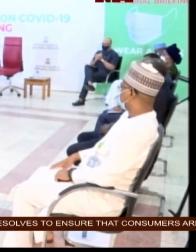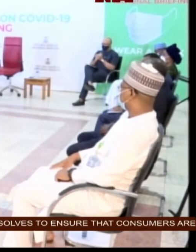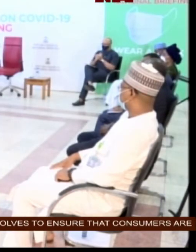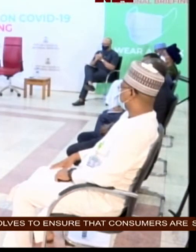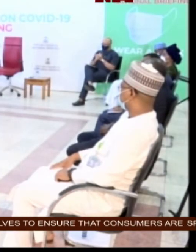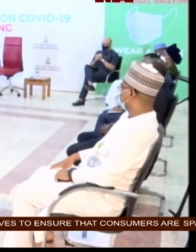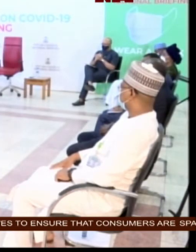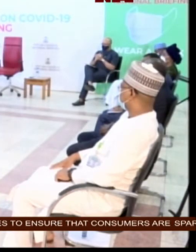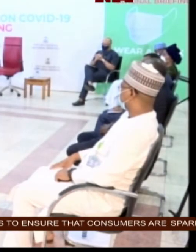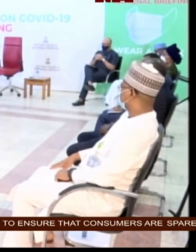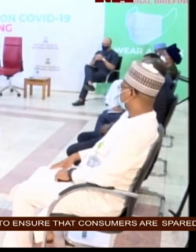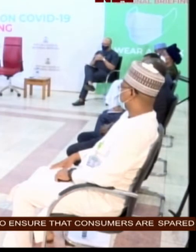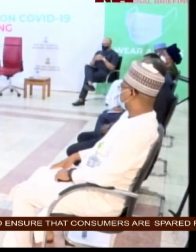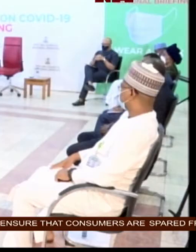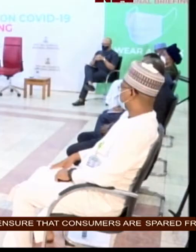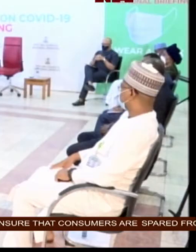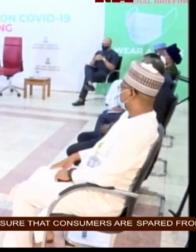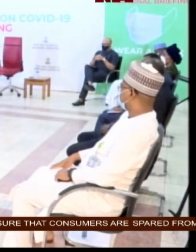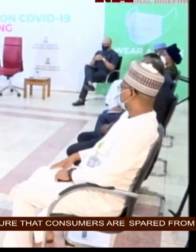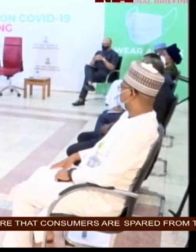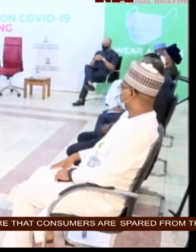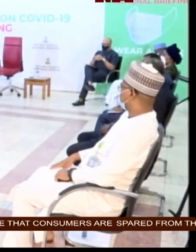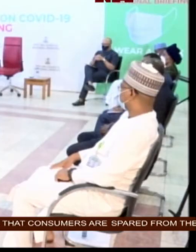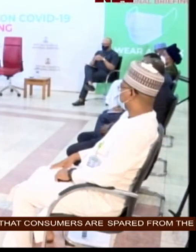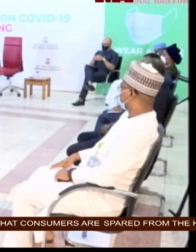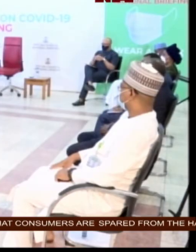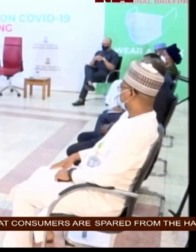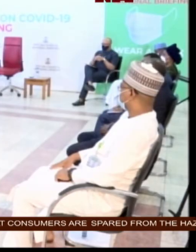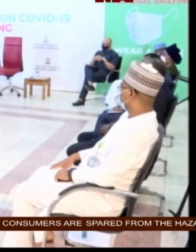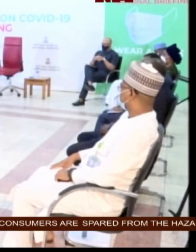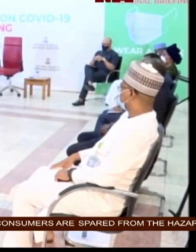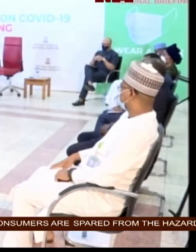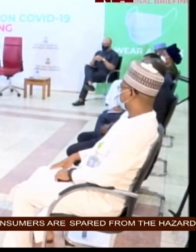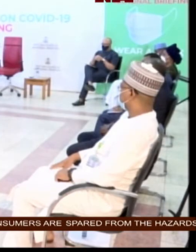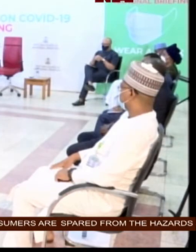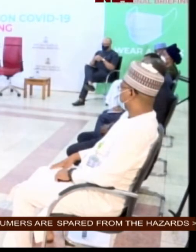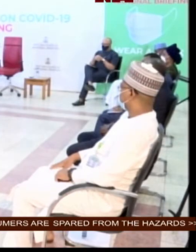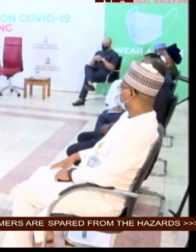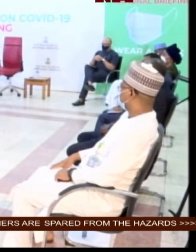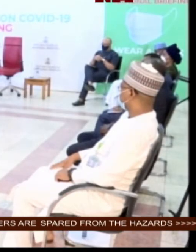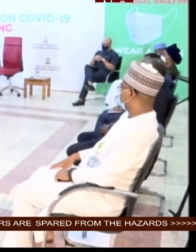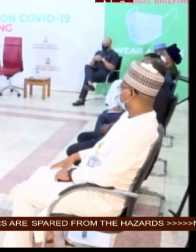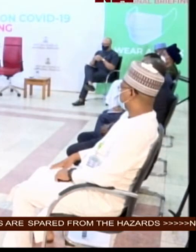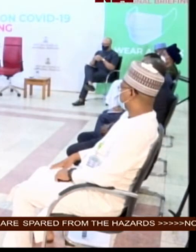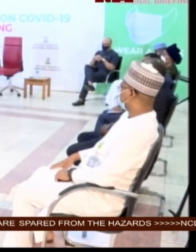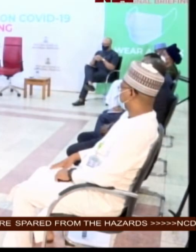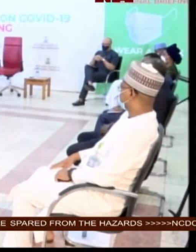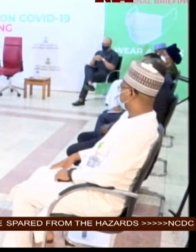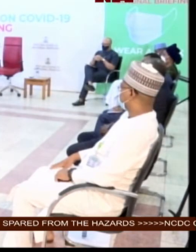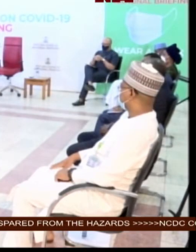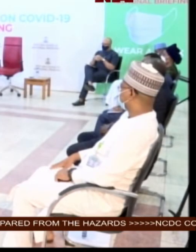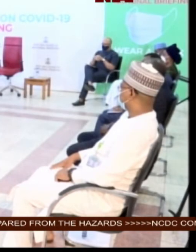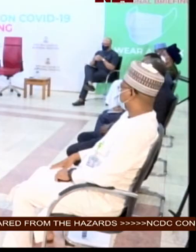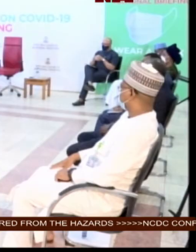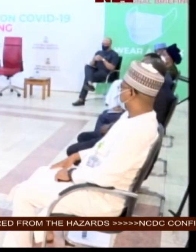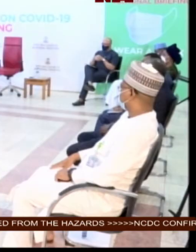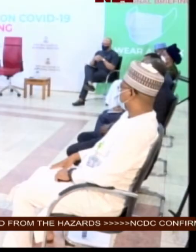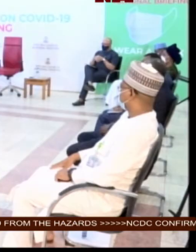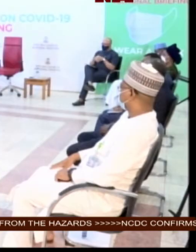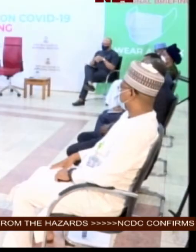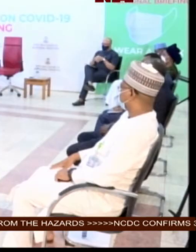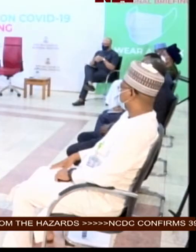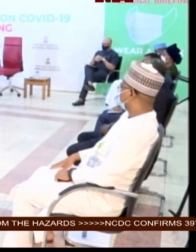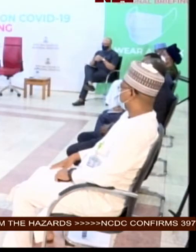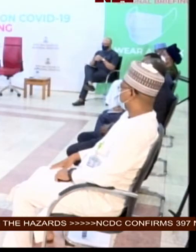fully informed of what we are doing in the presidential task force, and also avail them with